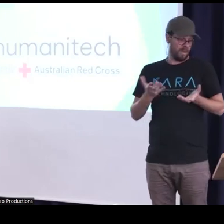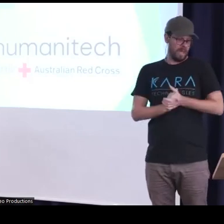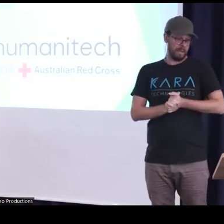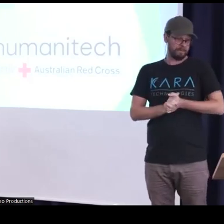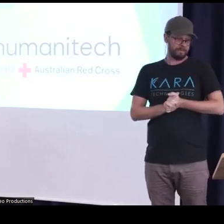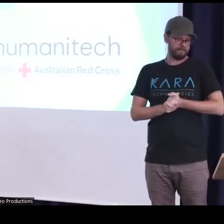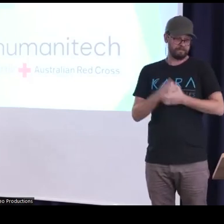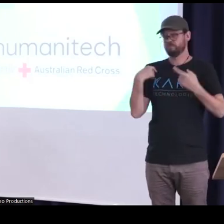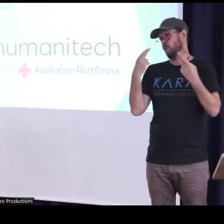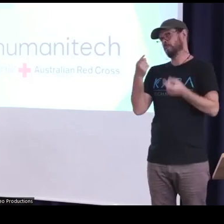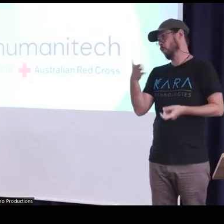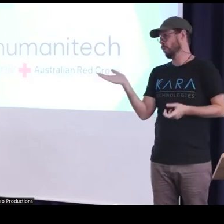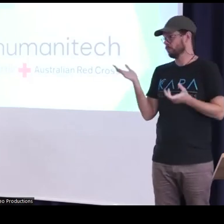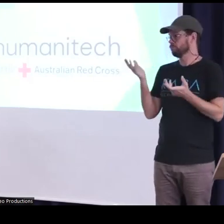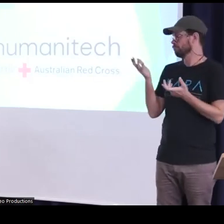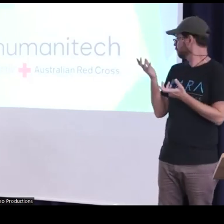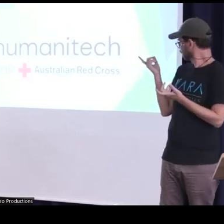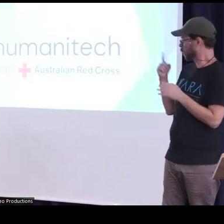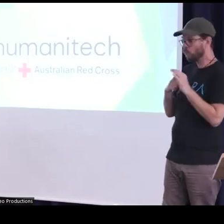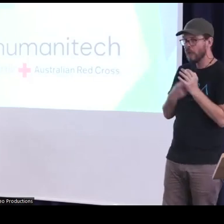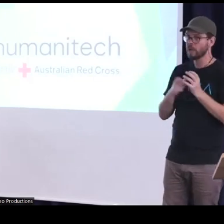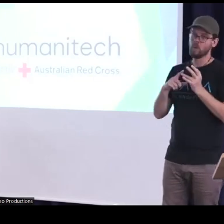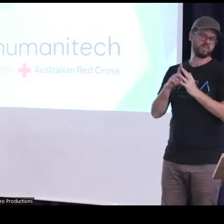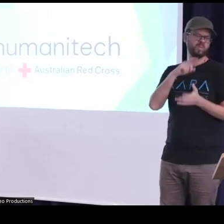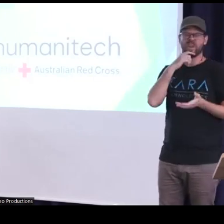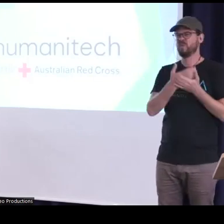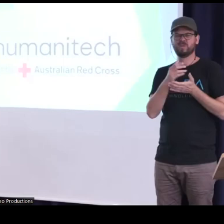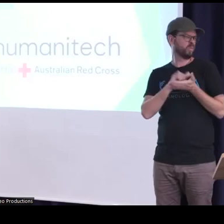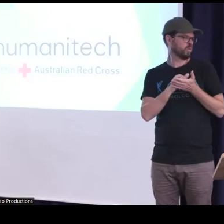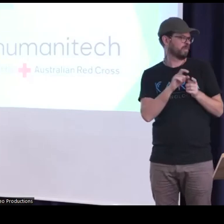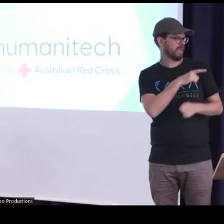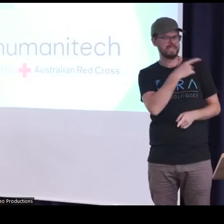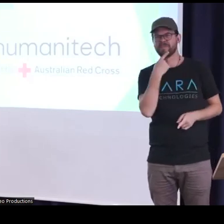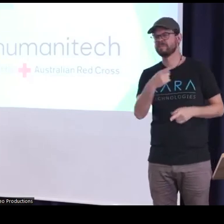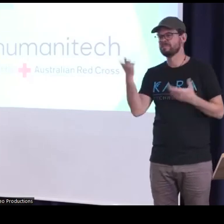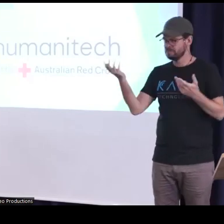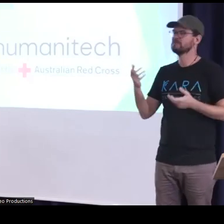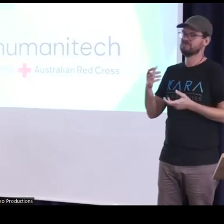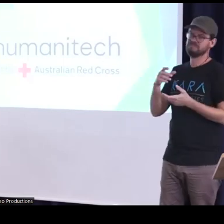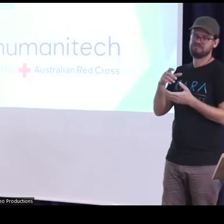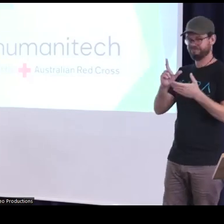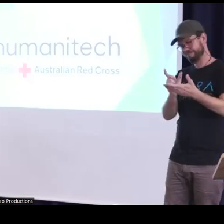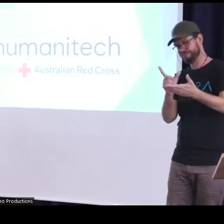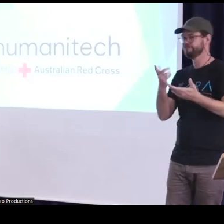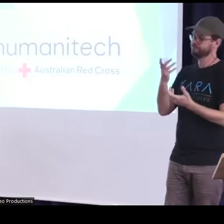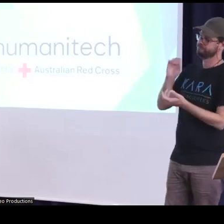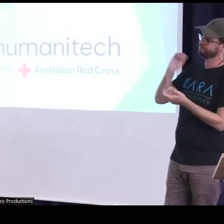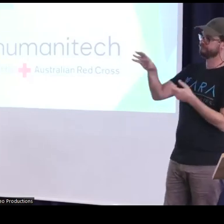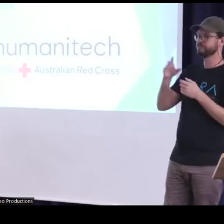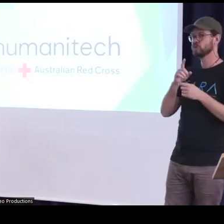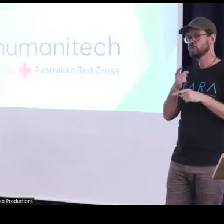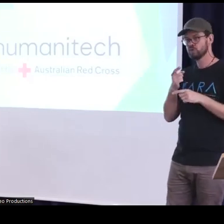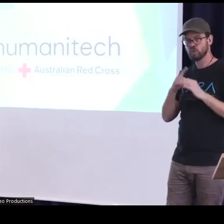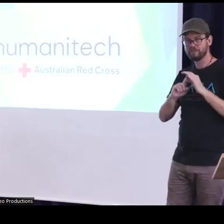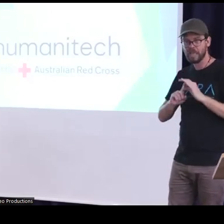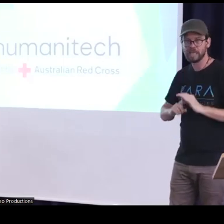know that it can only get better. So hopefully you've all filled out the QR code, or as Grace said, there's the YouTube